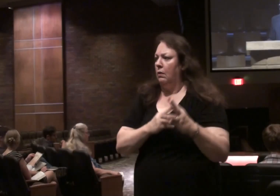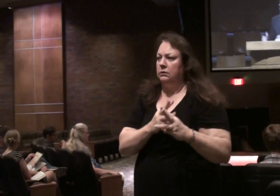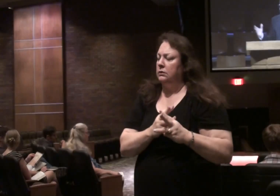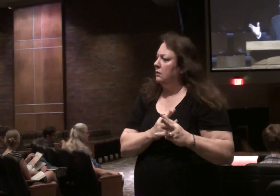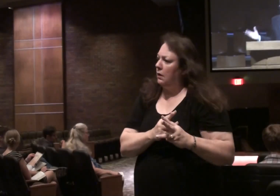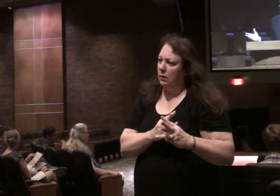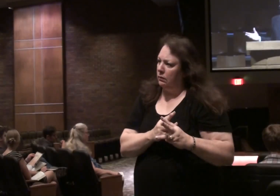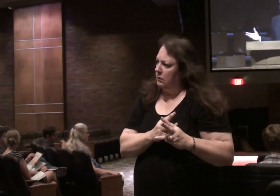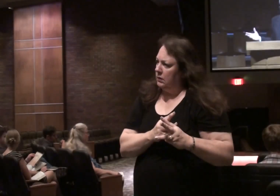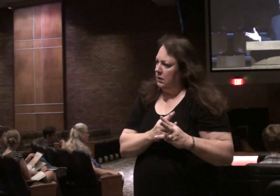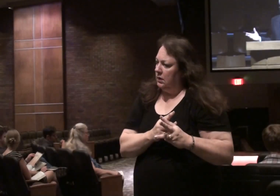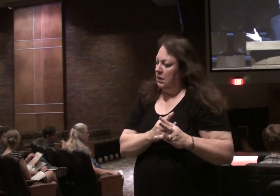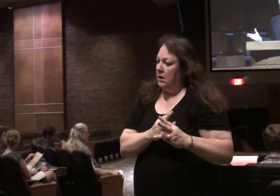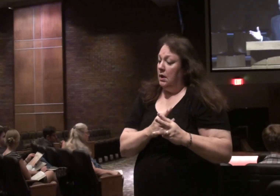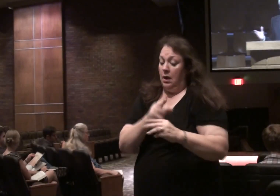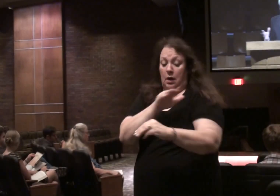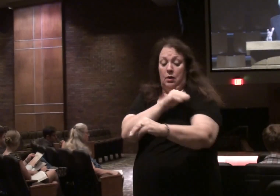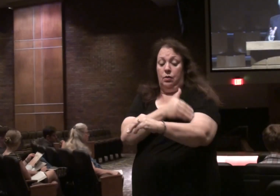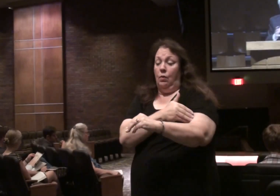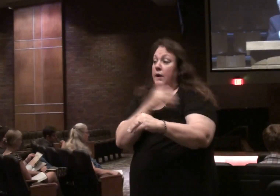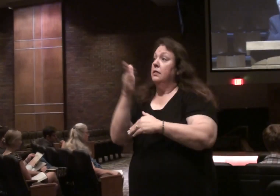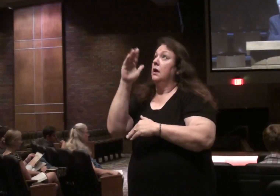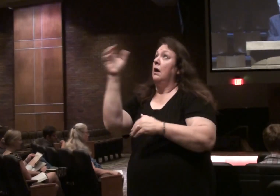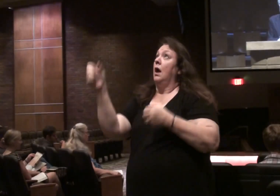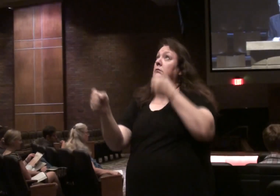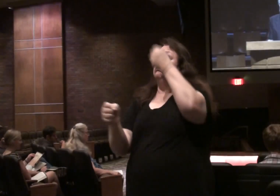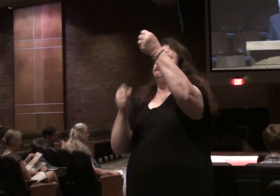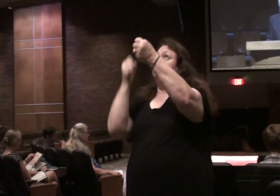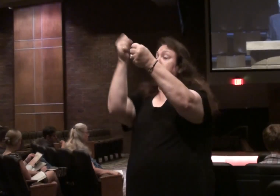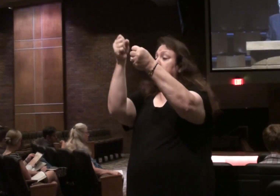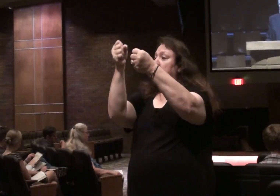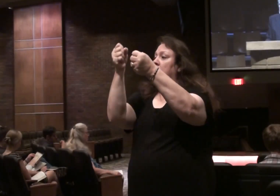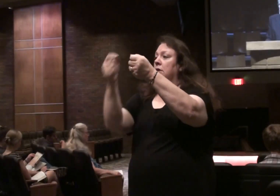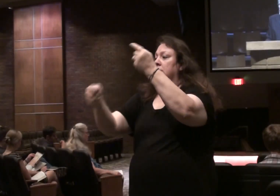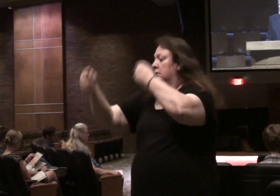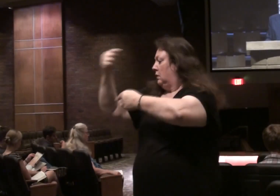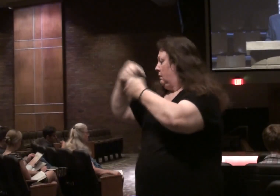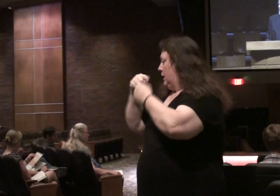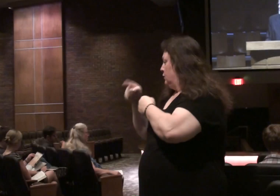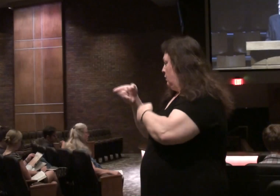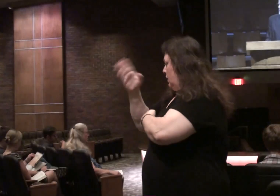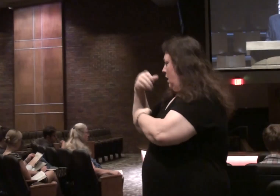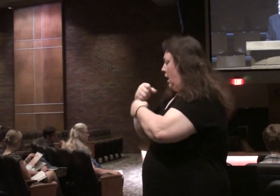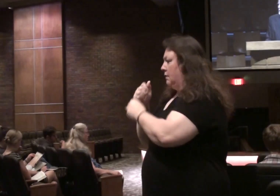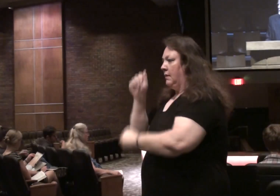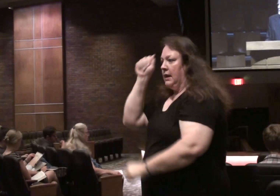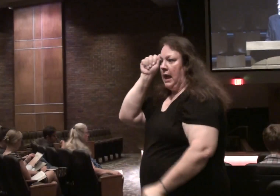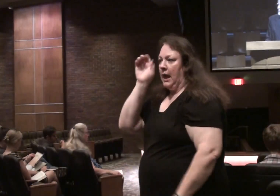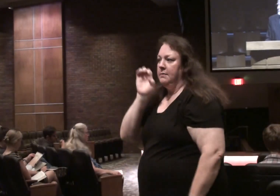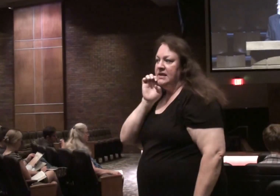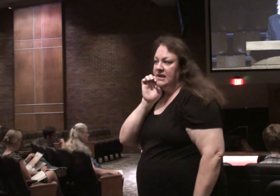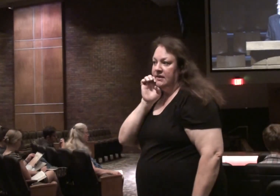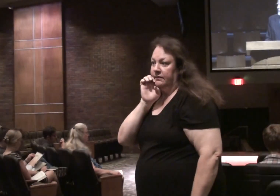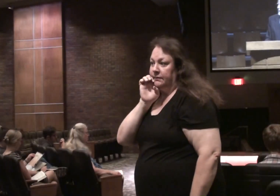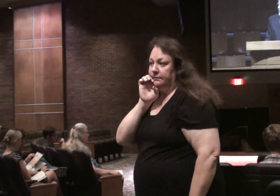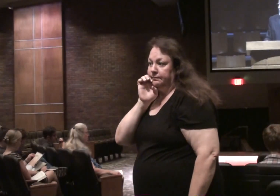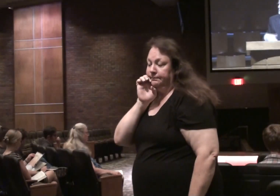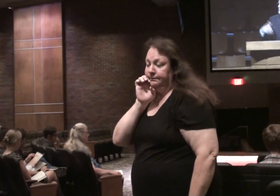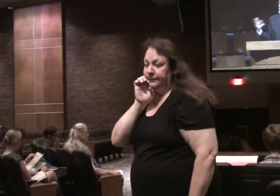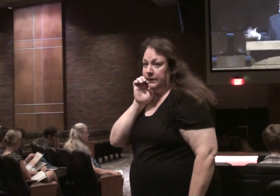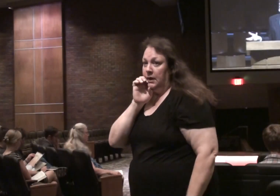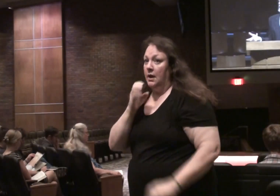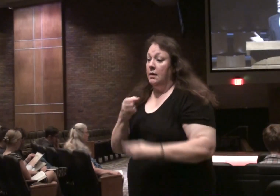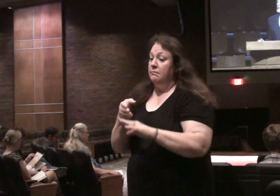that these authoritative structures go all the way back to the original creation of Adam and Eve in the Garden of Eden.